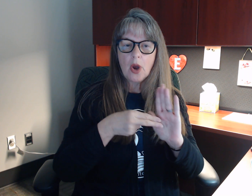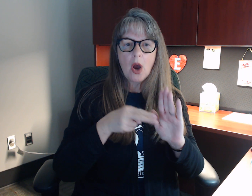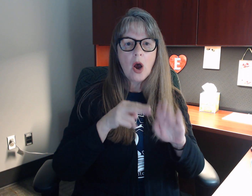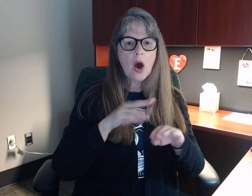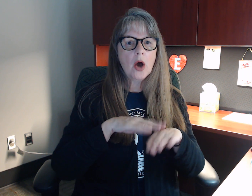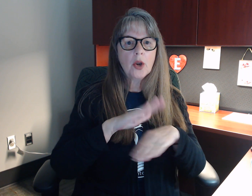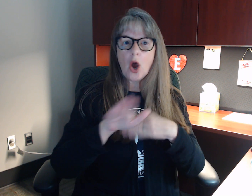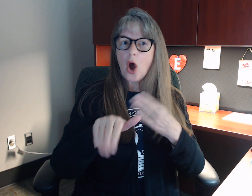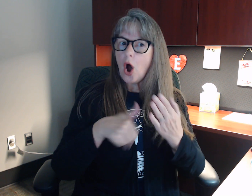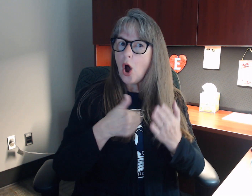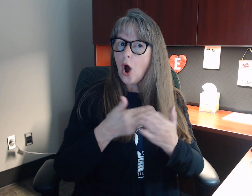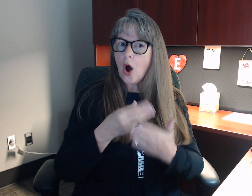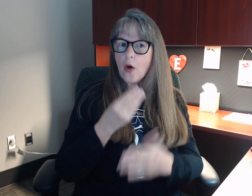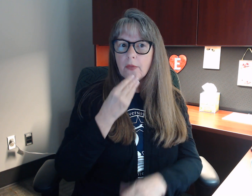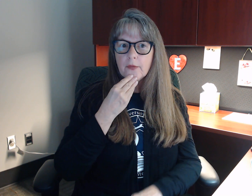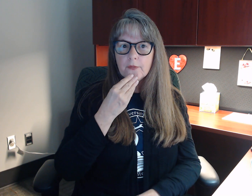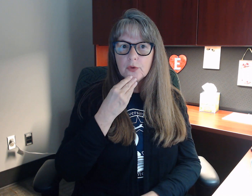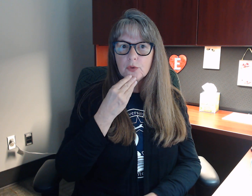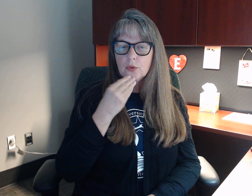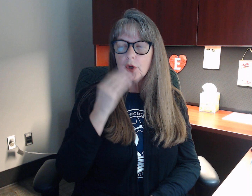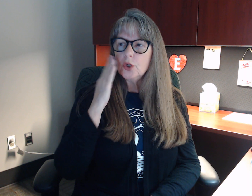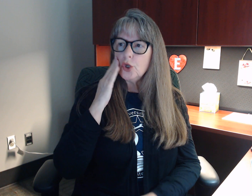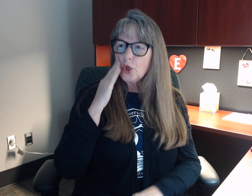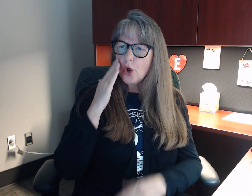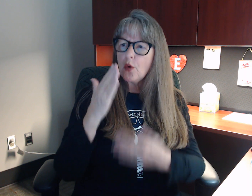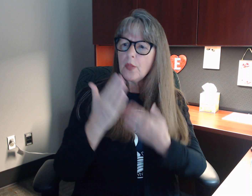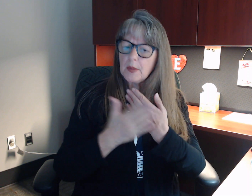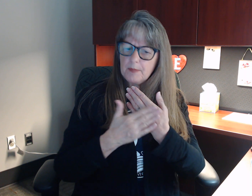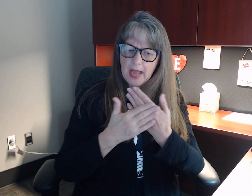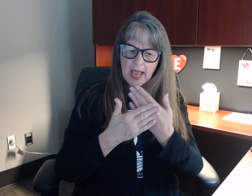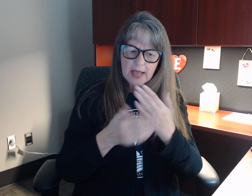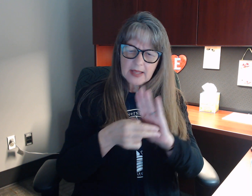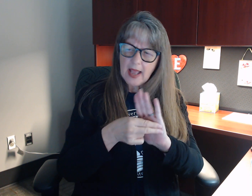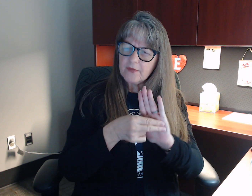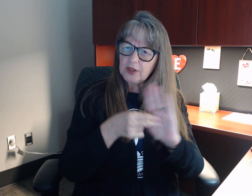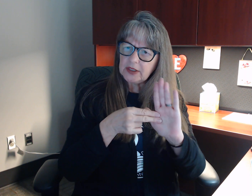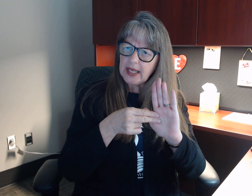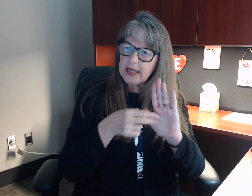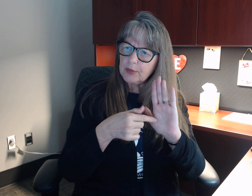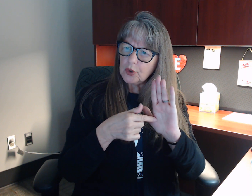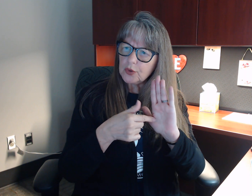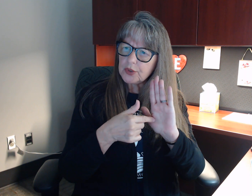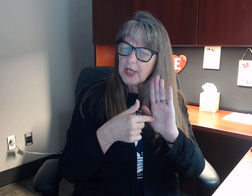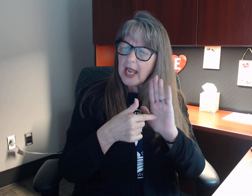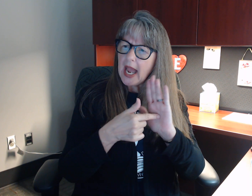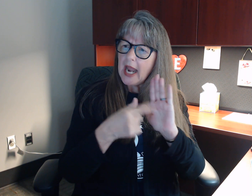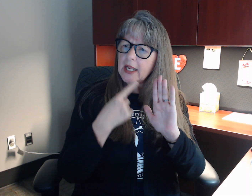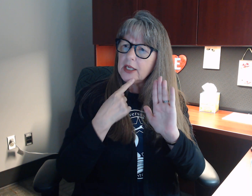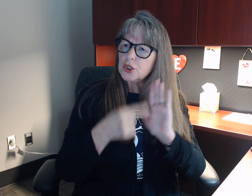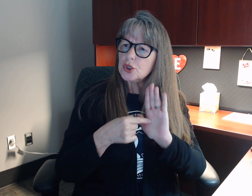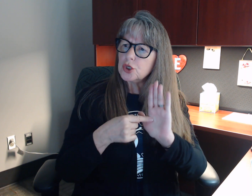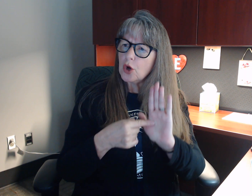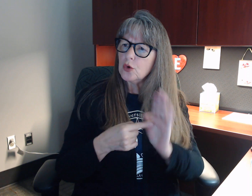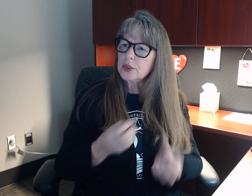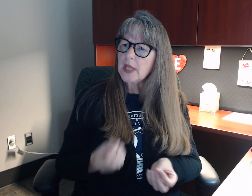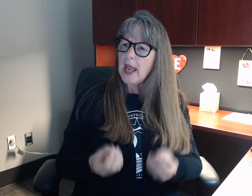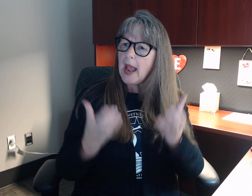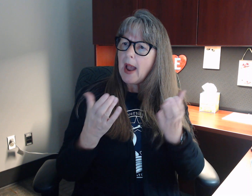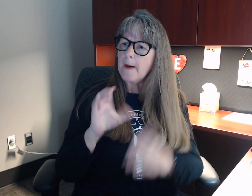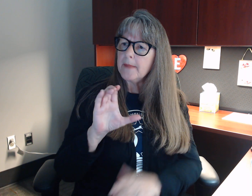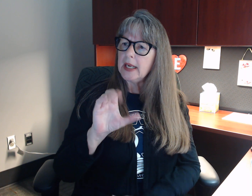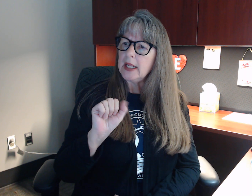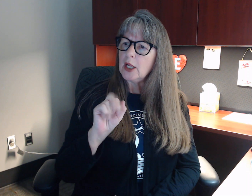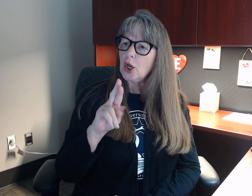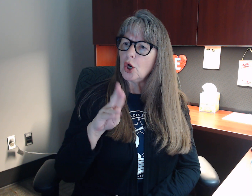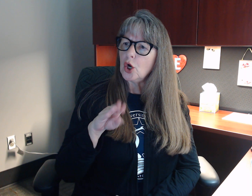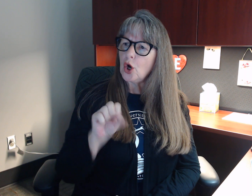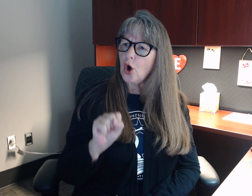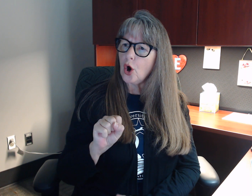on all the food. On the bag they have the labels, and it shows how many